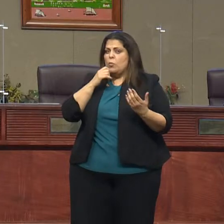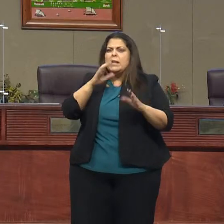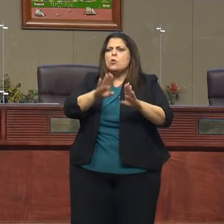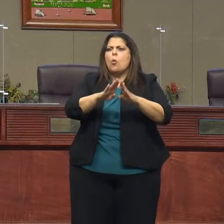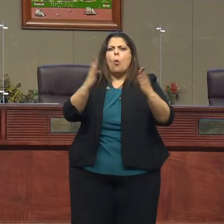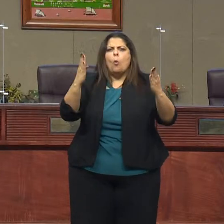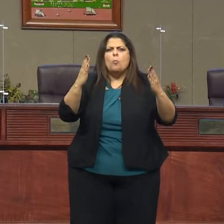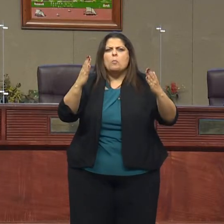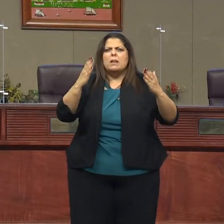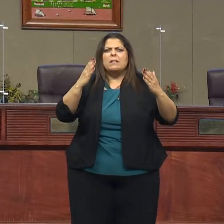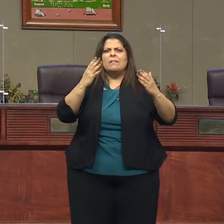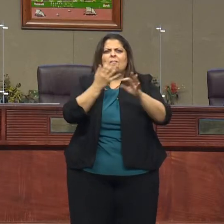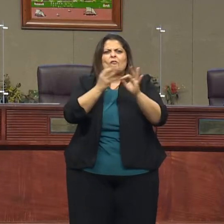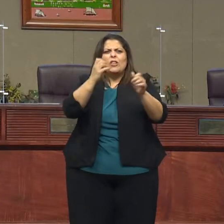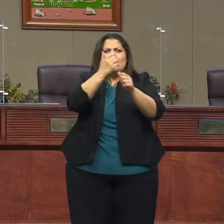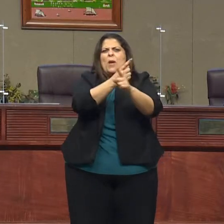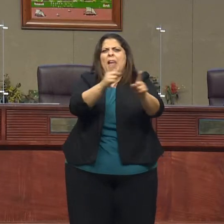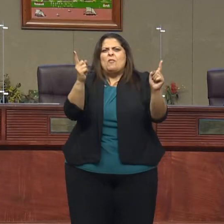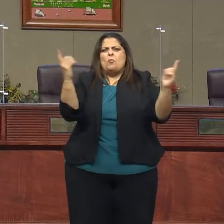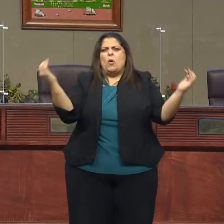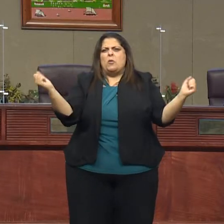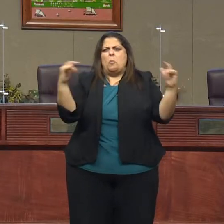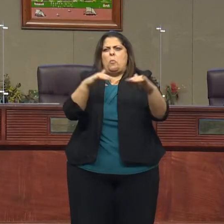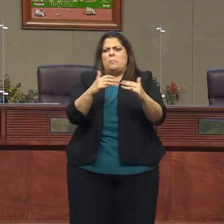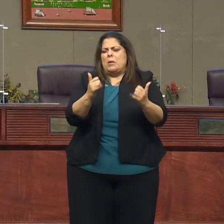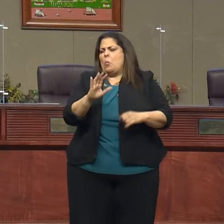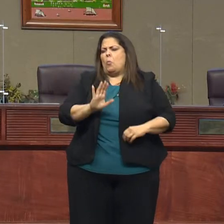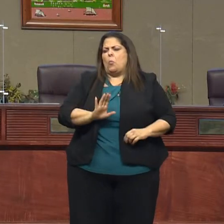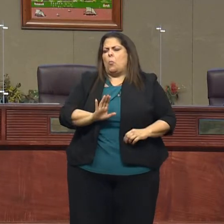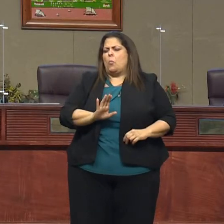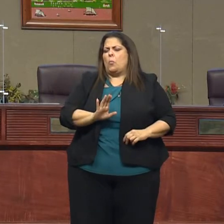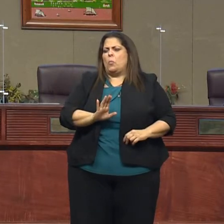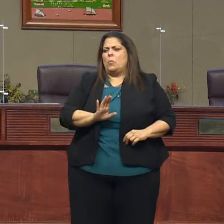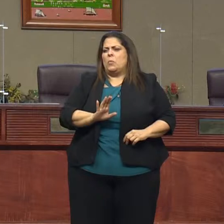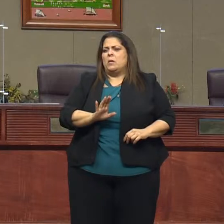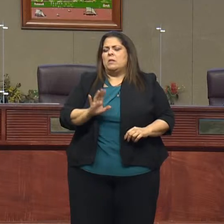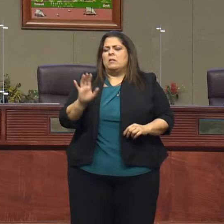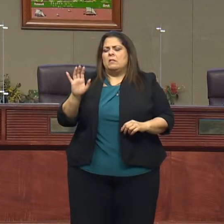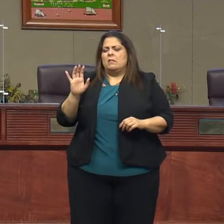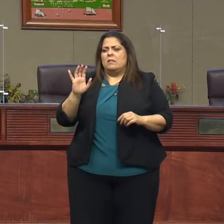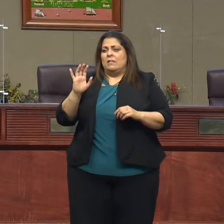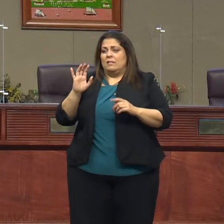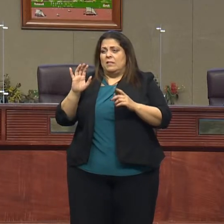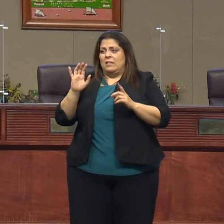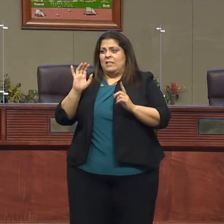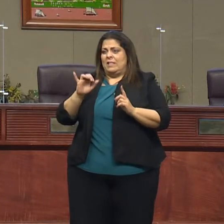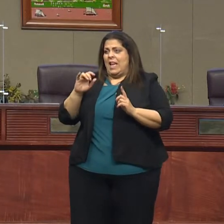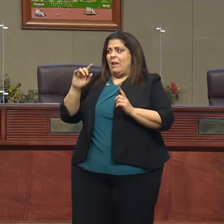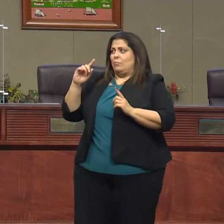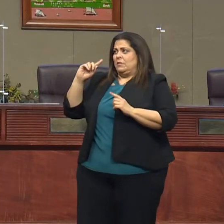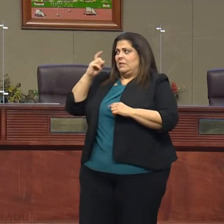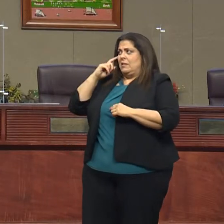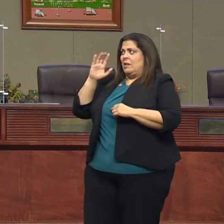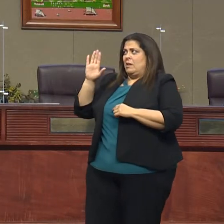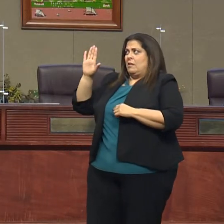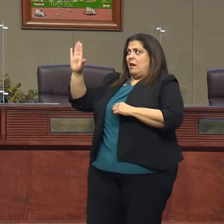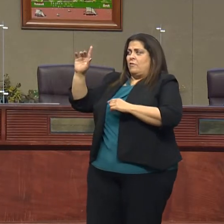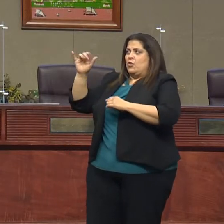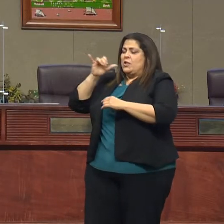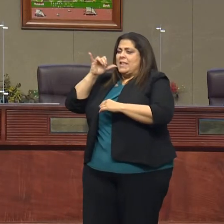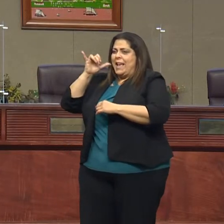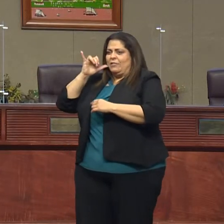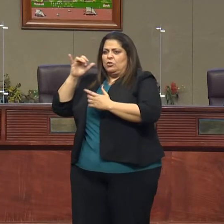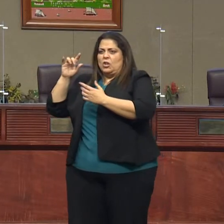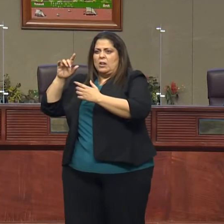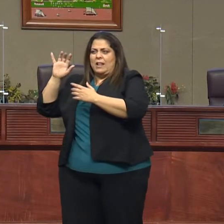everyone. If that was a question that you asked, and that was the question for the governor yesterday.